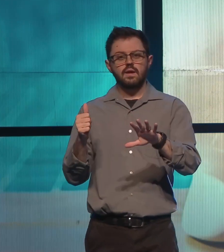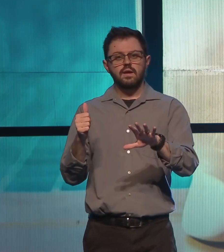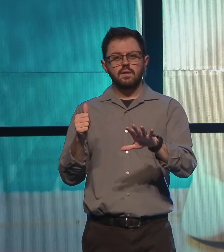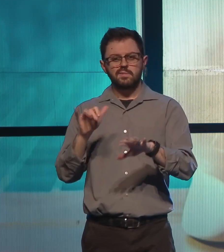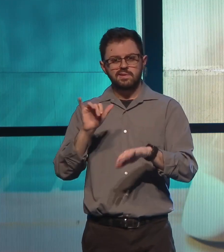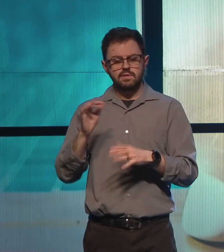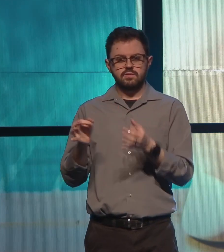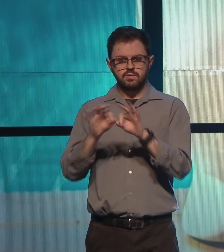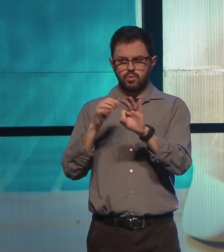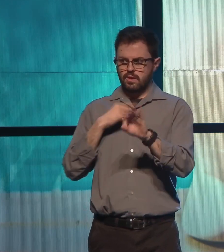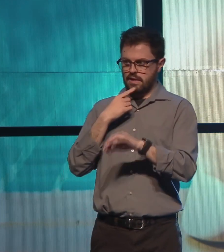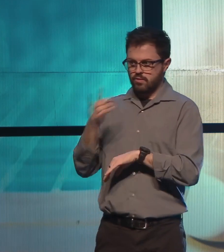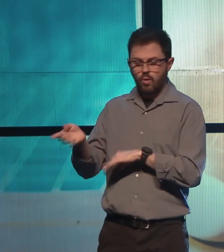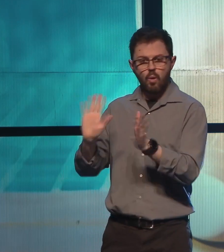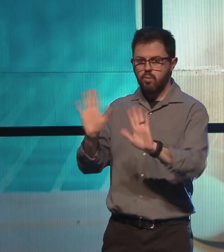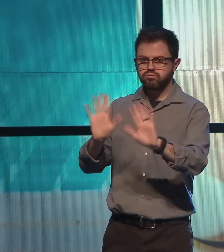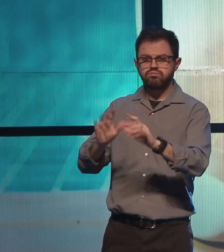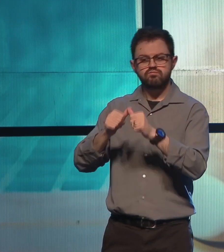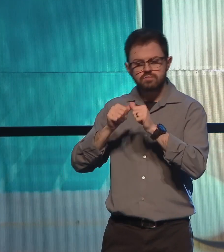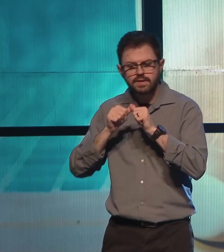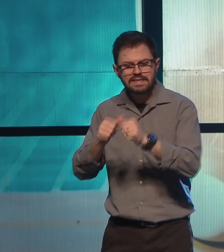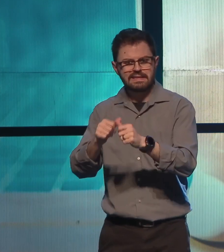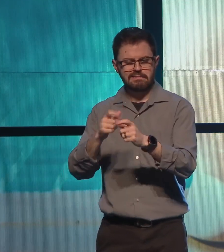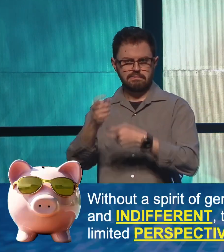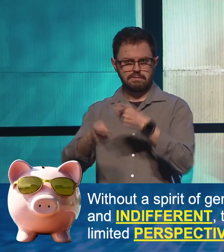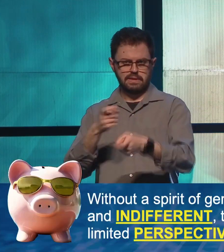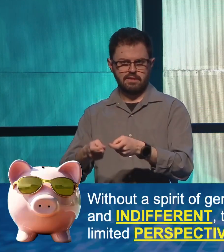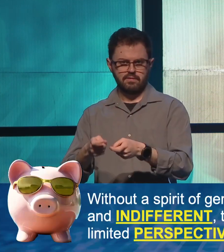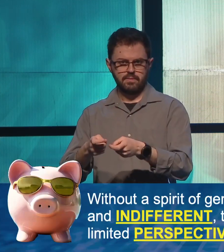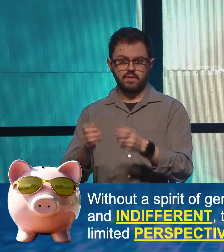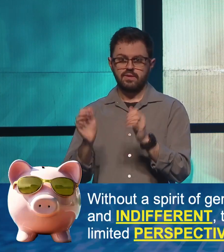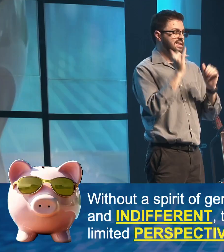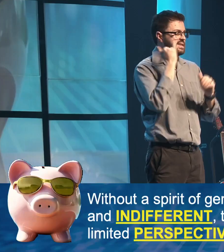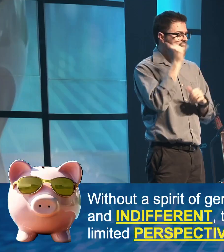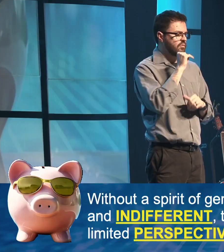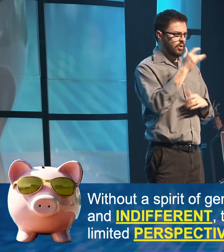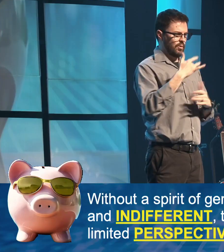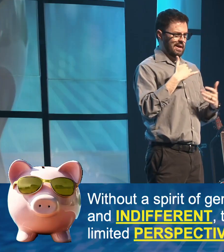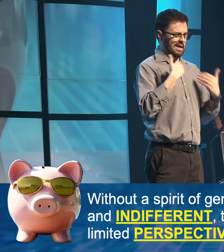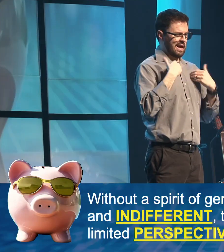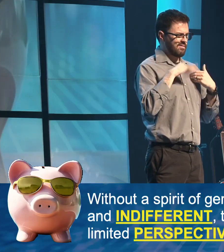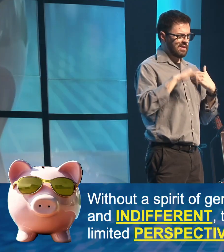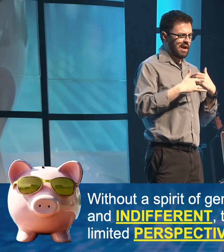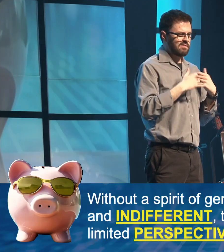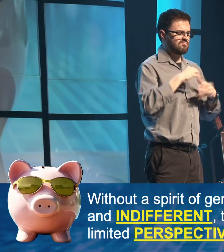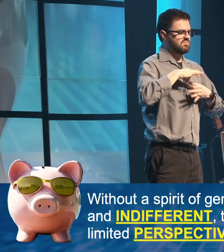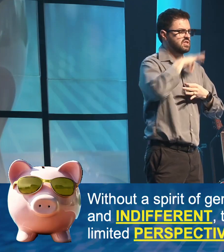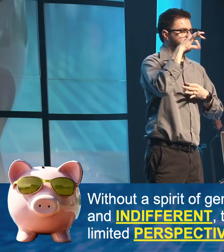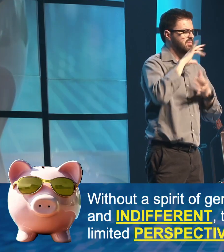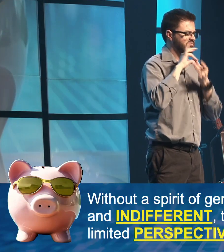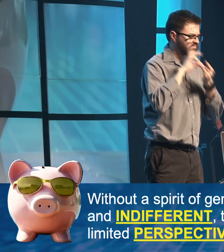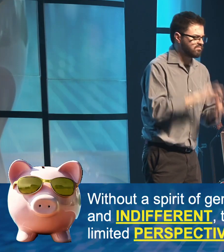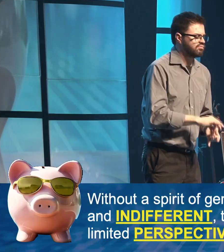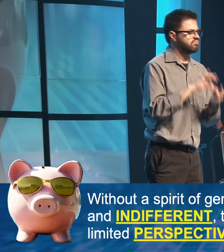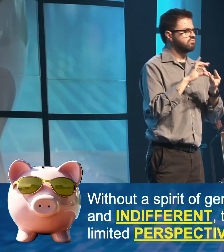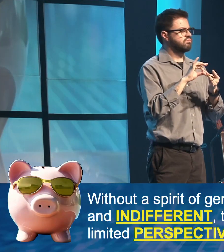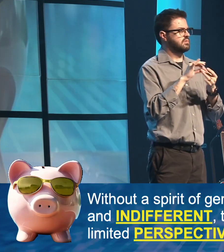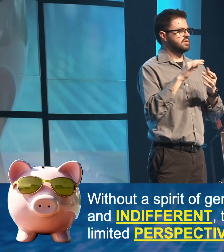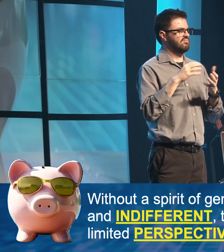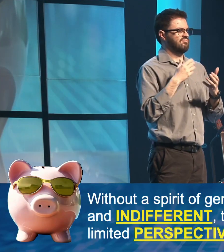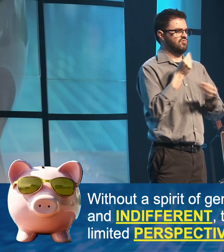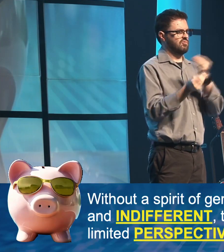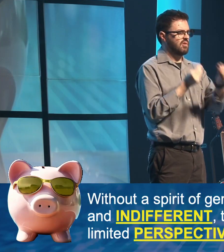got to continue to give, because without a spirit of generosity, we become people who are cold and indifferent to the problems in our